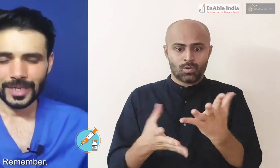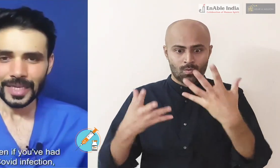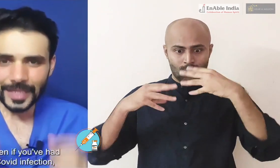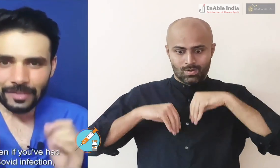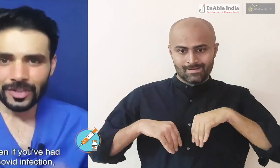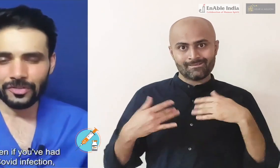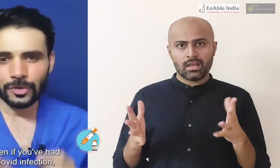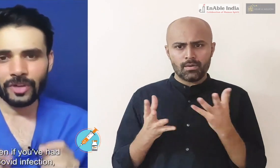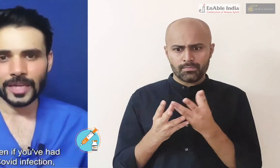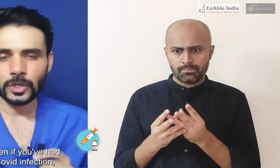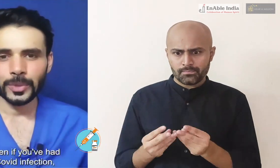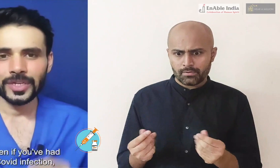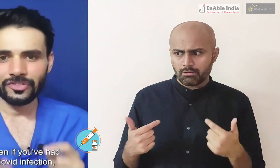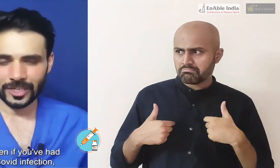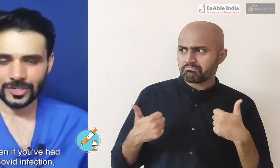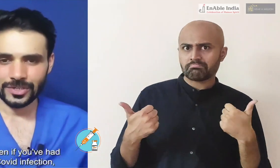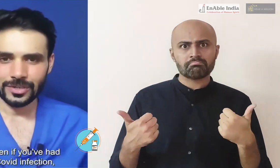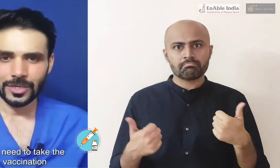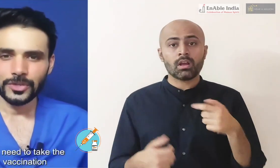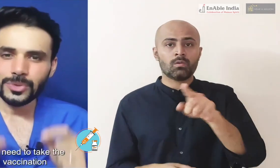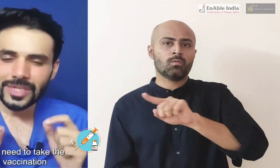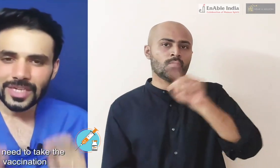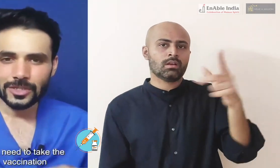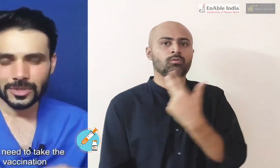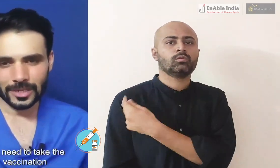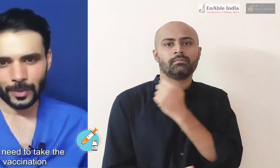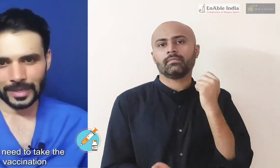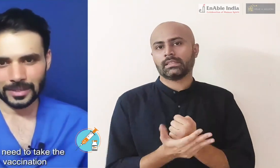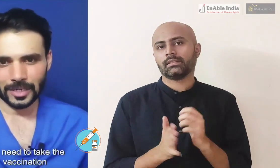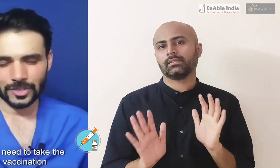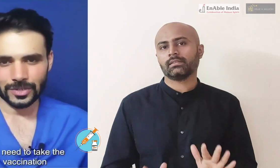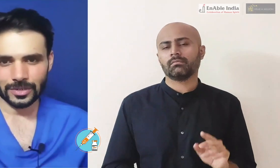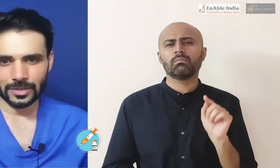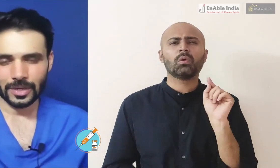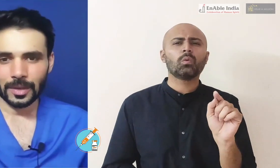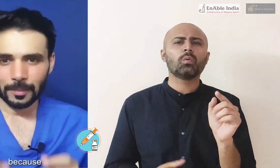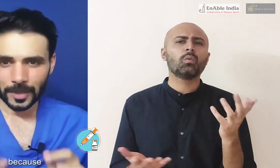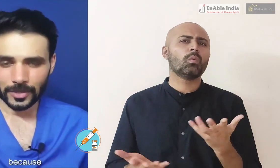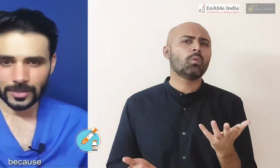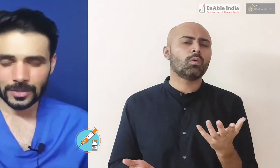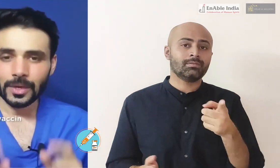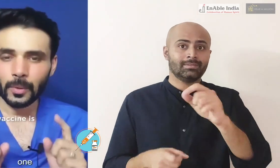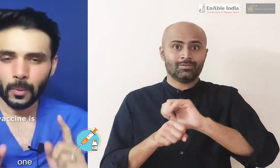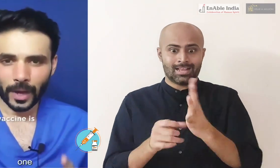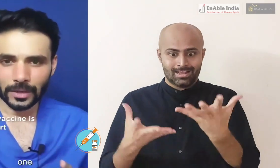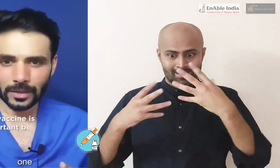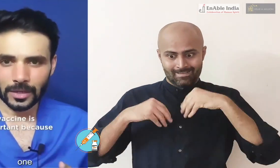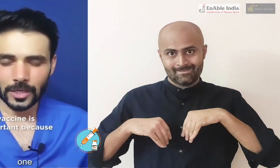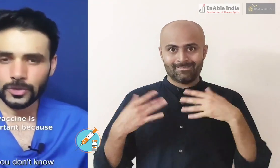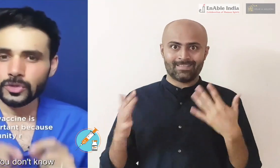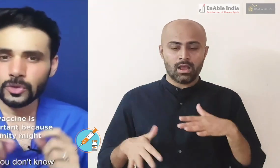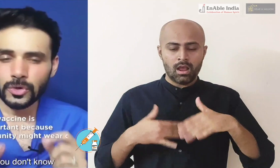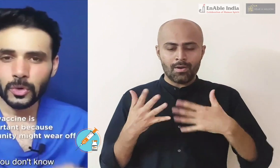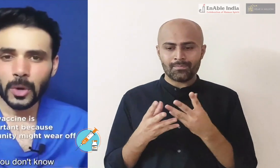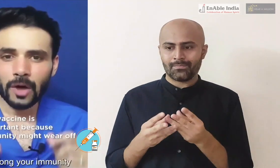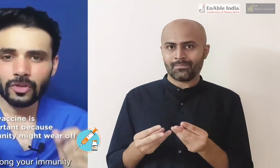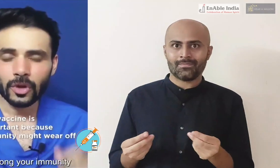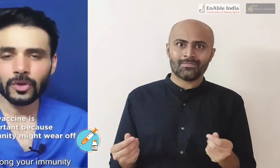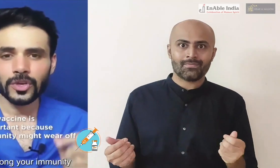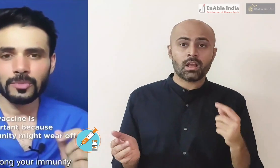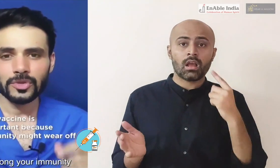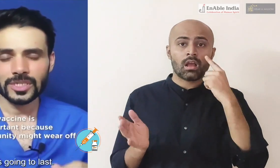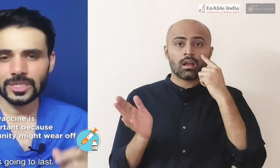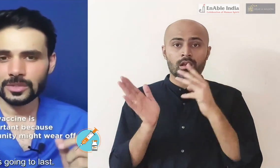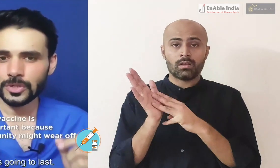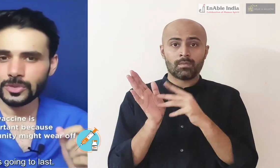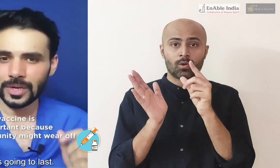Remember, even if you've had COVID infection, you need to take the vaccination because, one, you don't know how